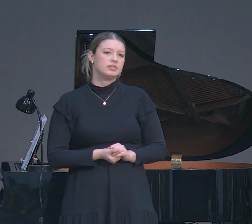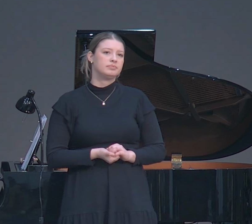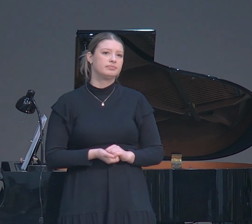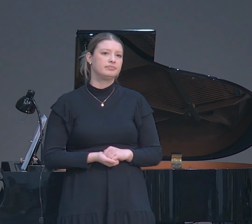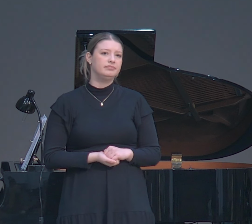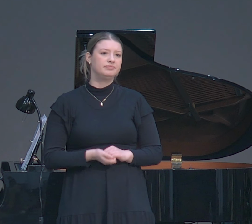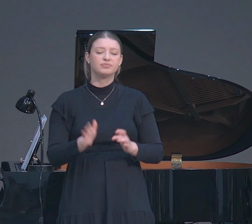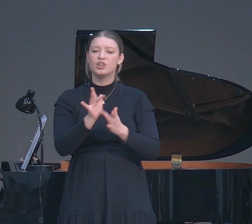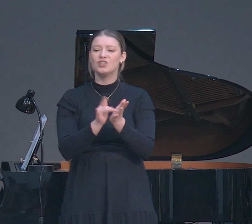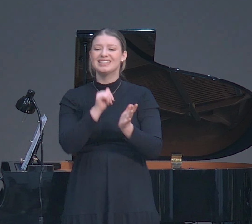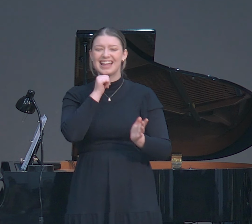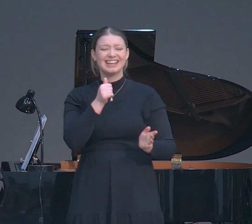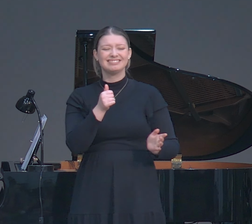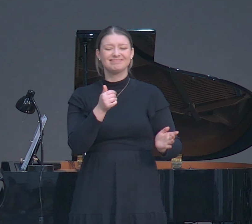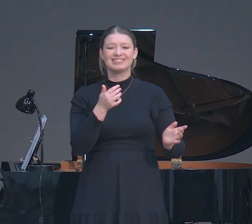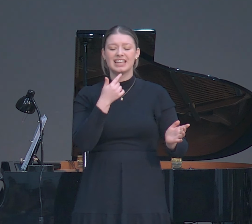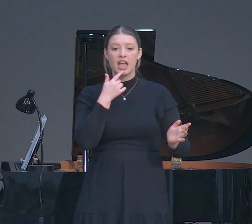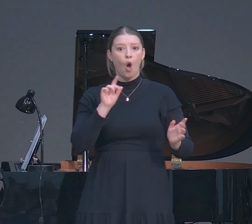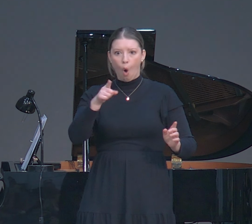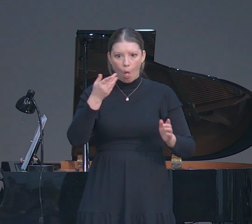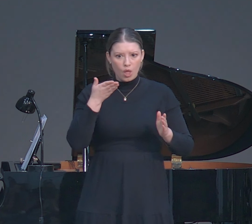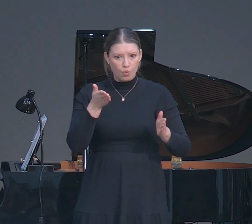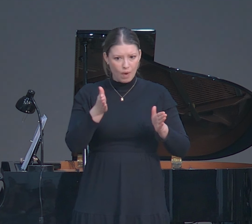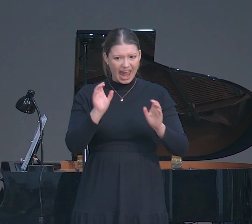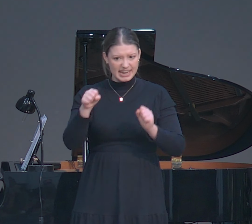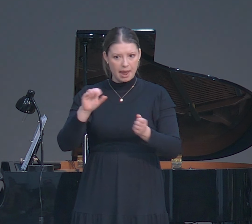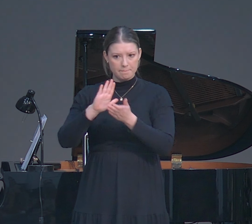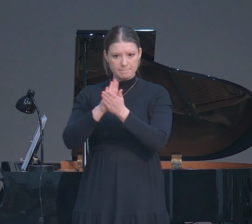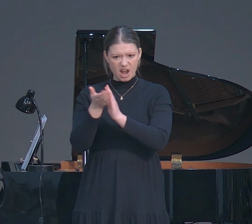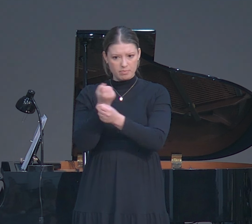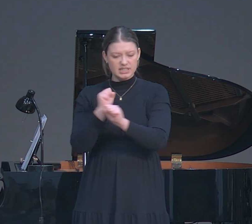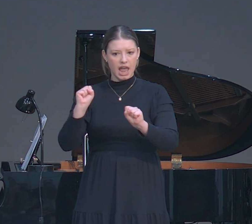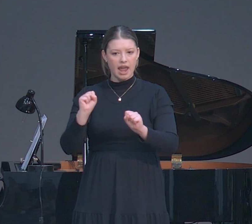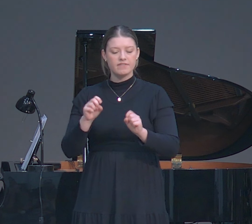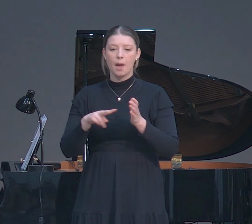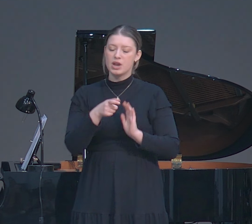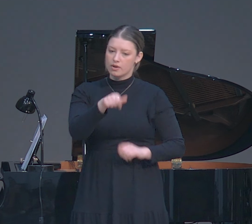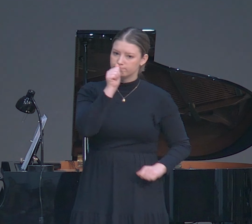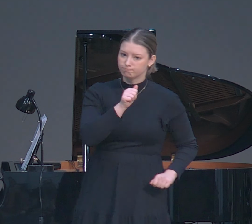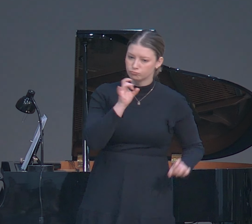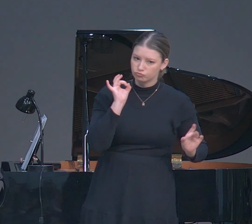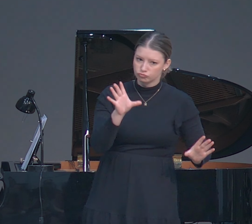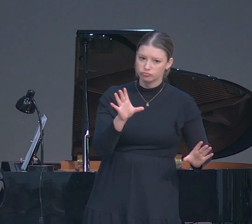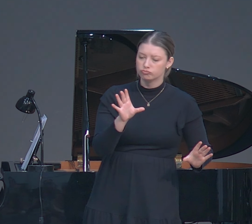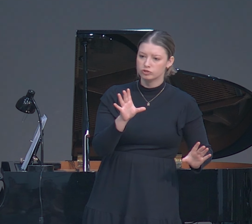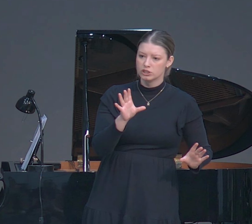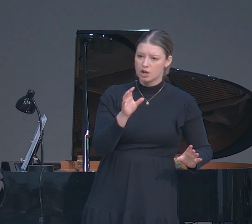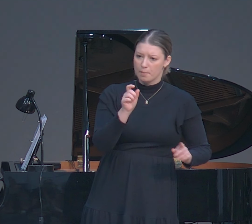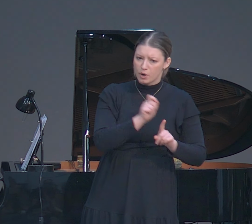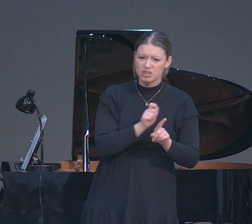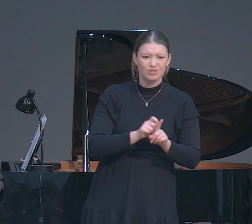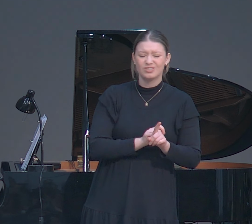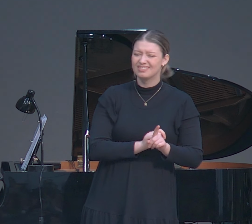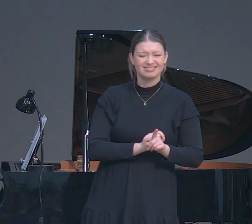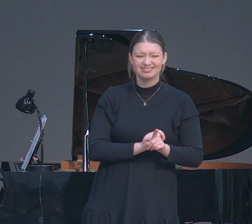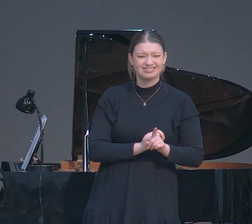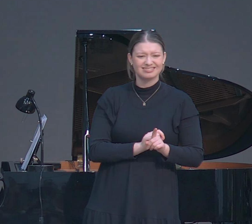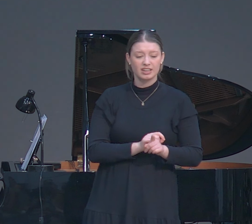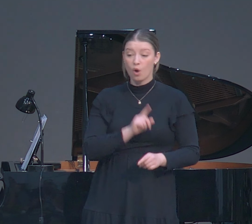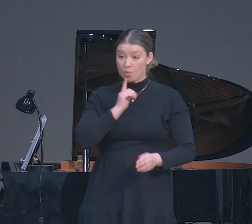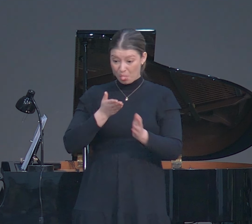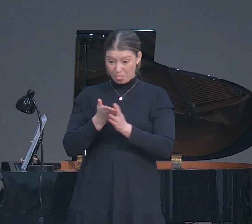So Jesus is not saying that the only way to salvation is by enduring persecution. In fact, throughout church history,